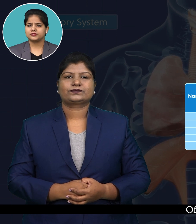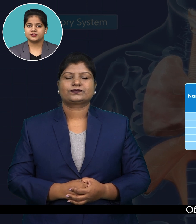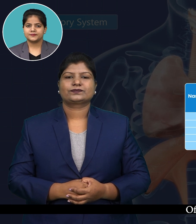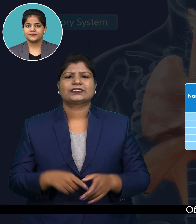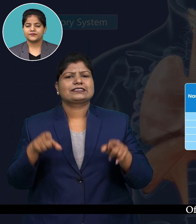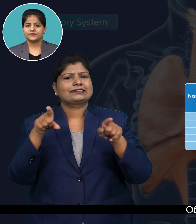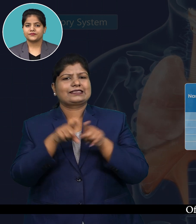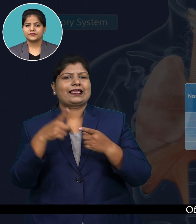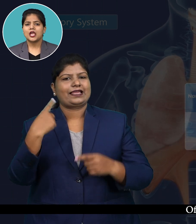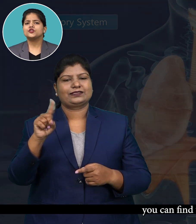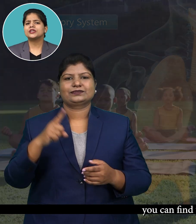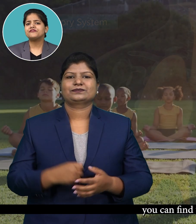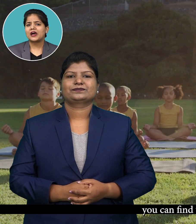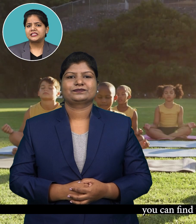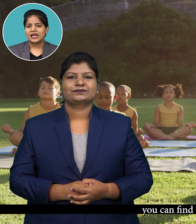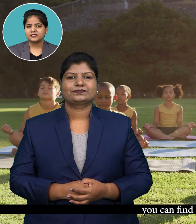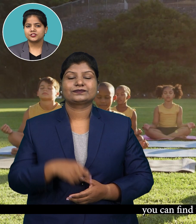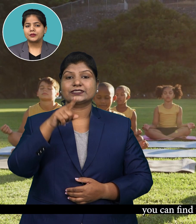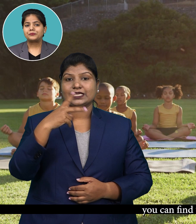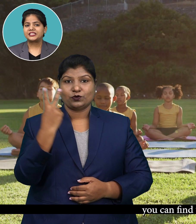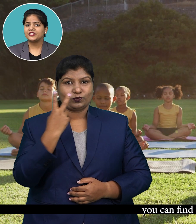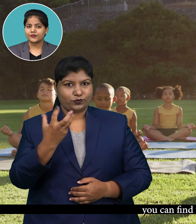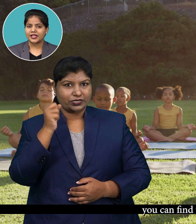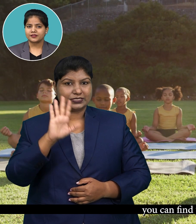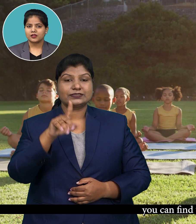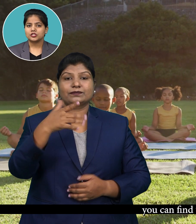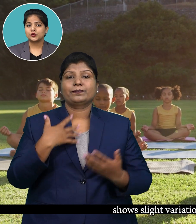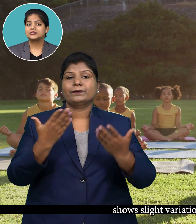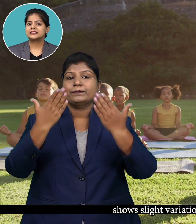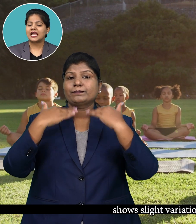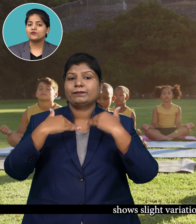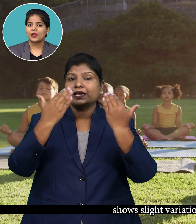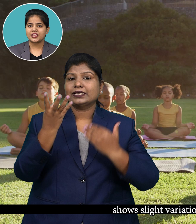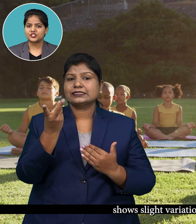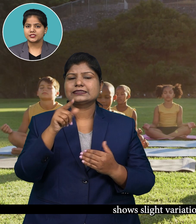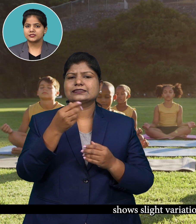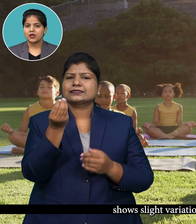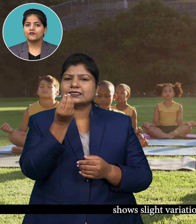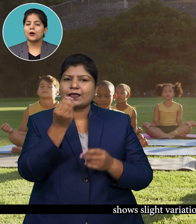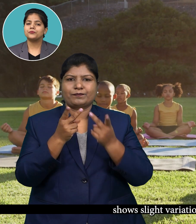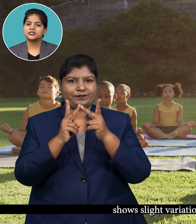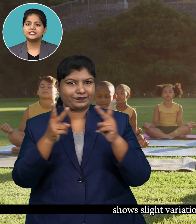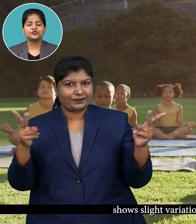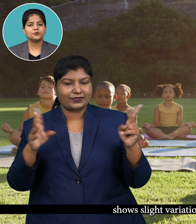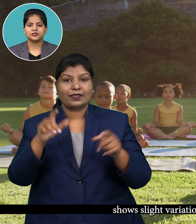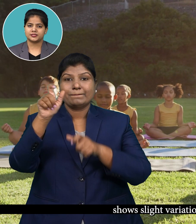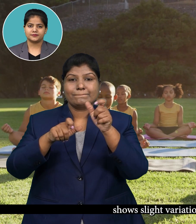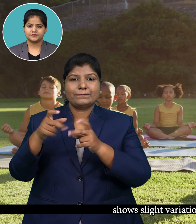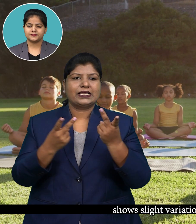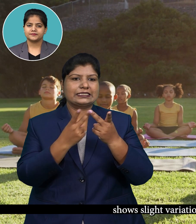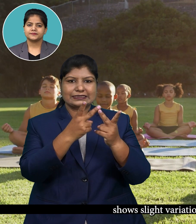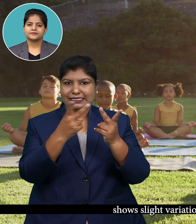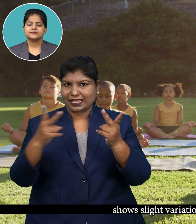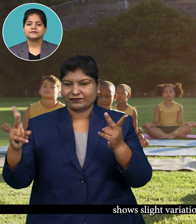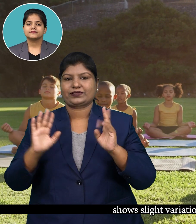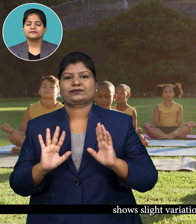Of course, you can find that breathing rate shows slight variations from person to person.